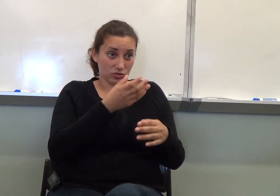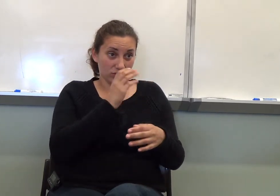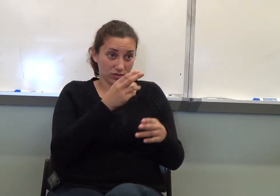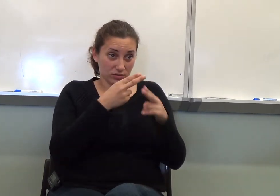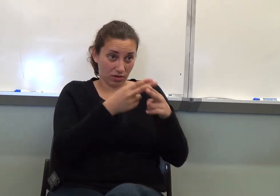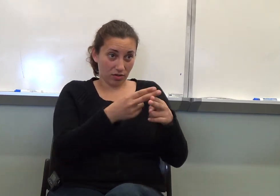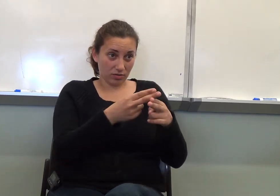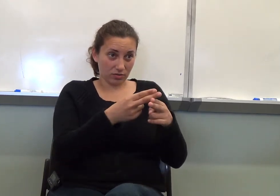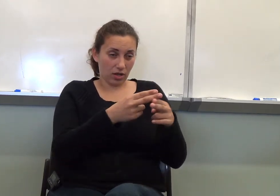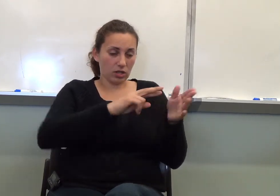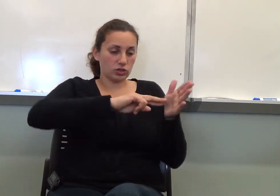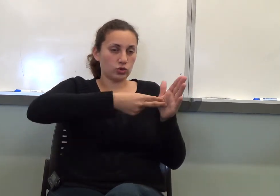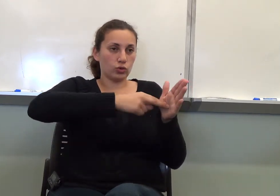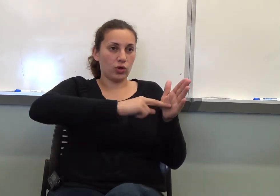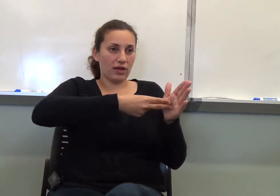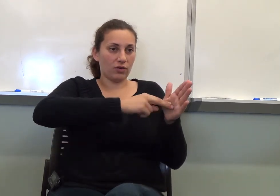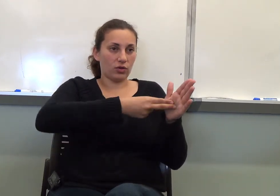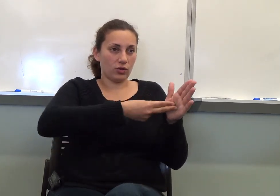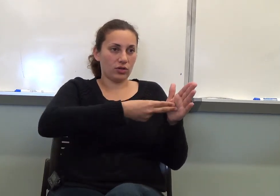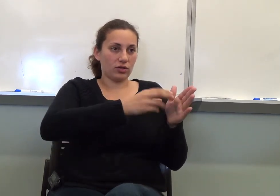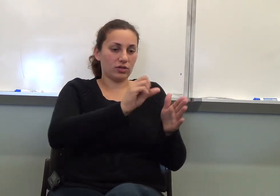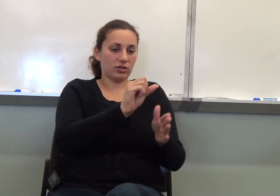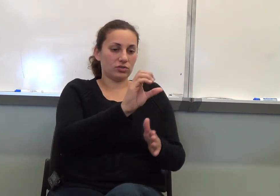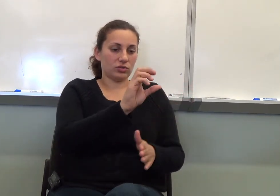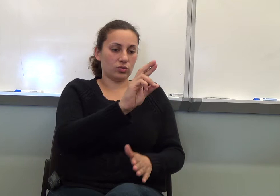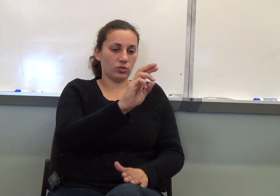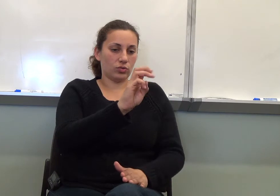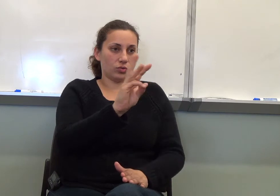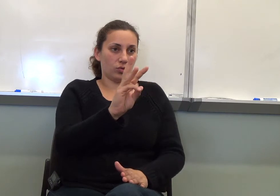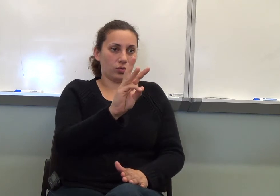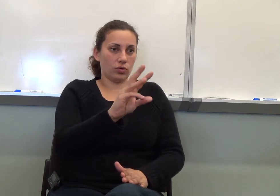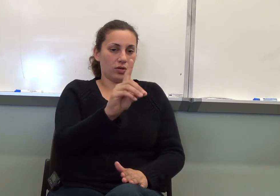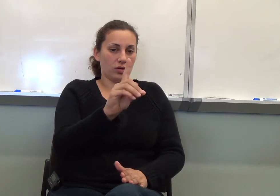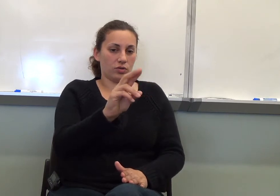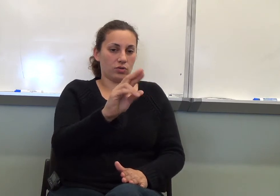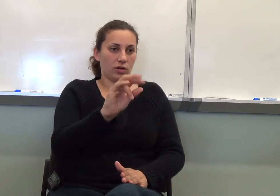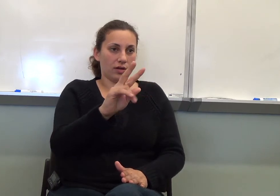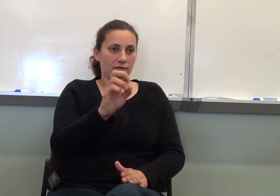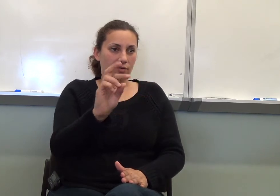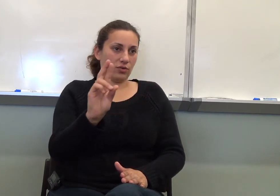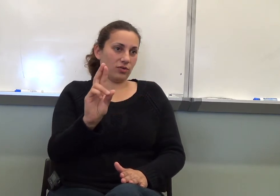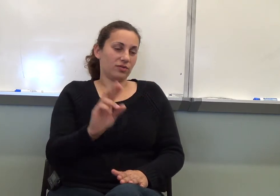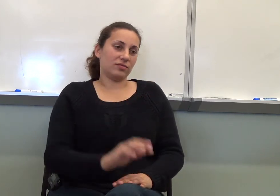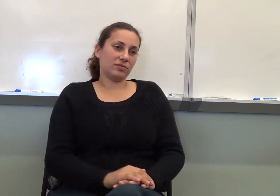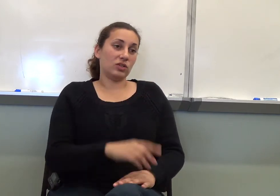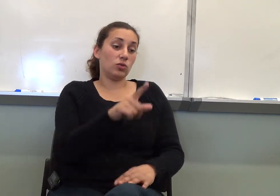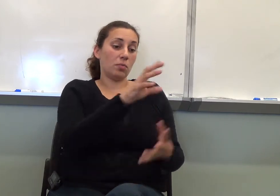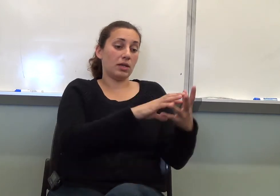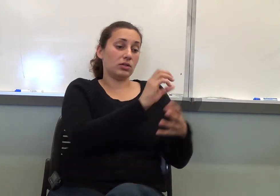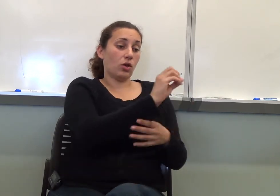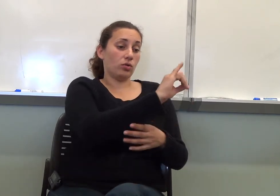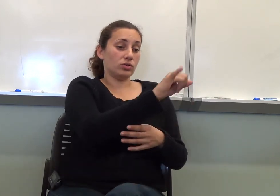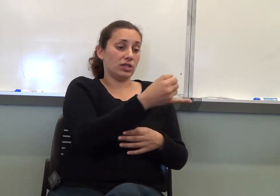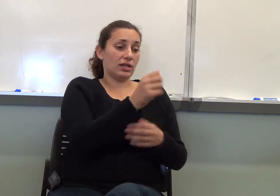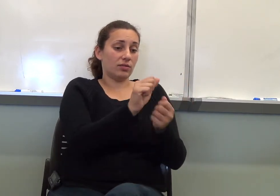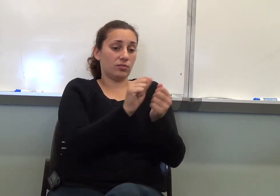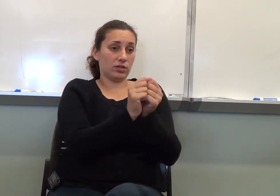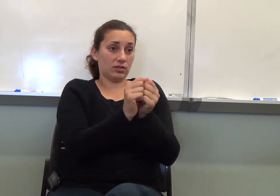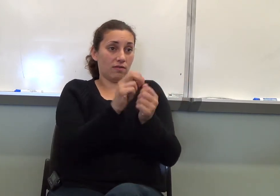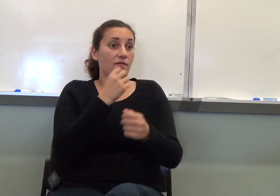11, because that undoes addition. I'll do it vertically this time, just to save a little space, that's all. Okay, so